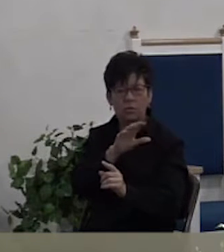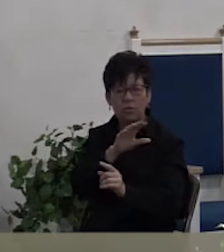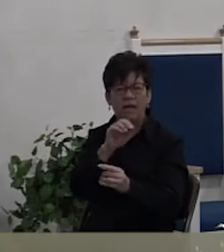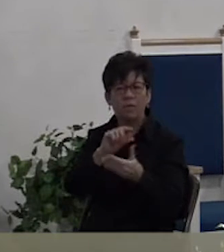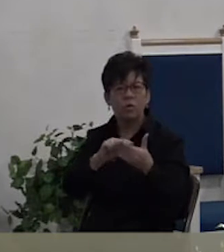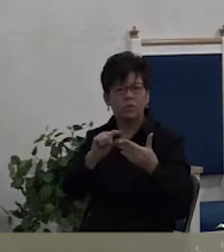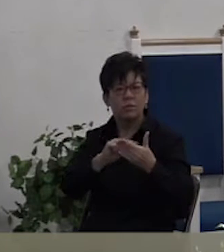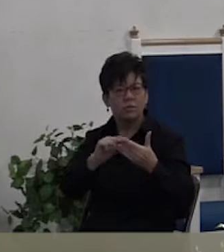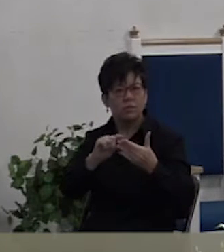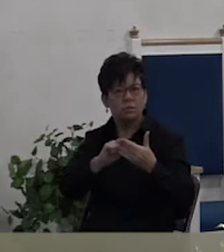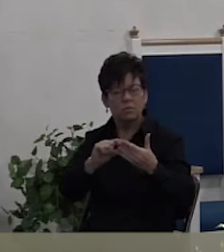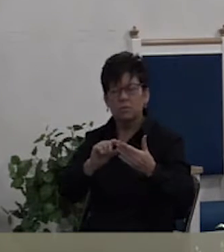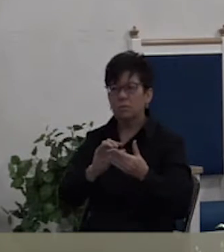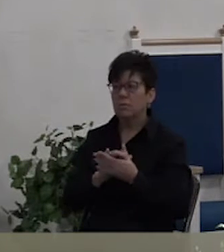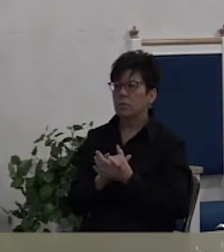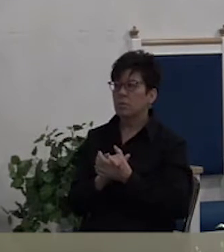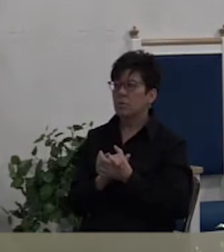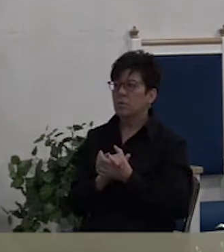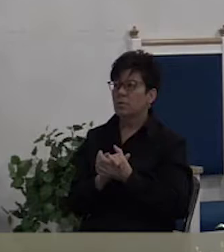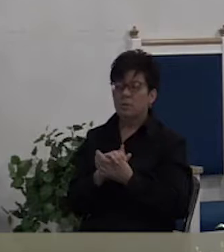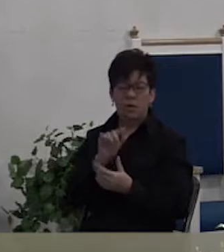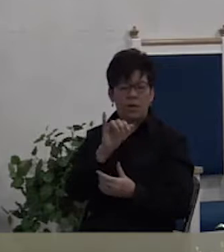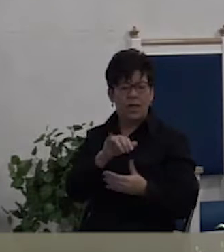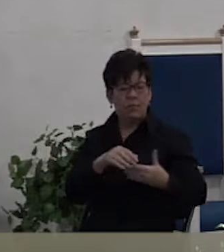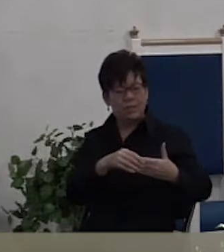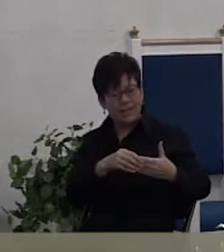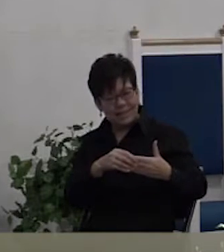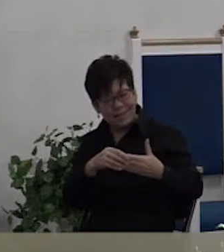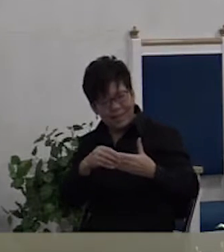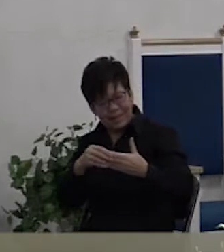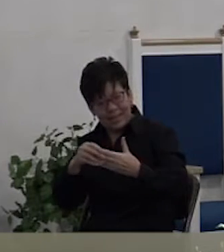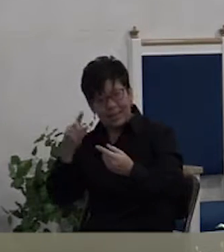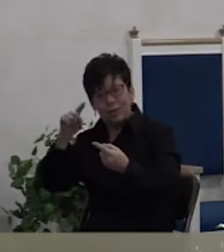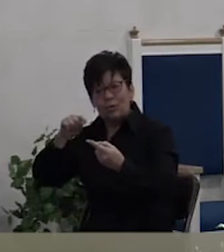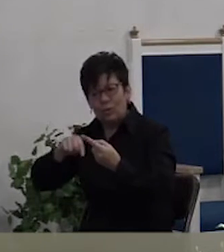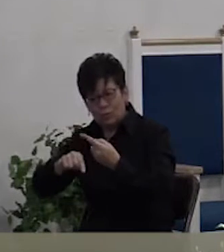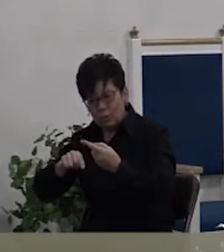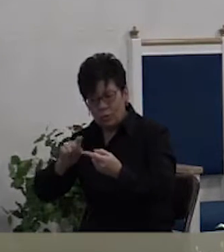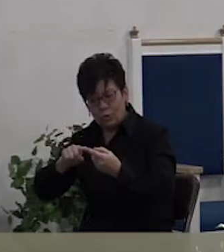verses. It was leading up to this point.